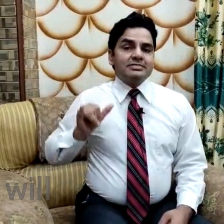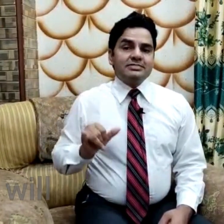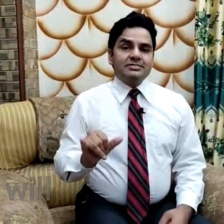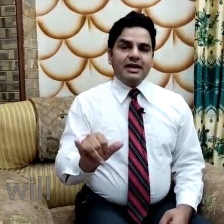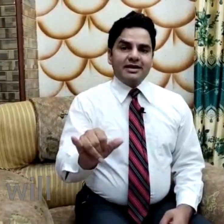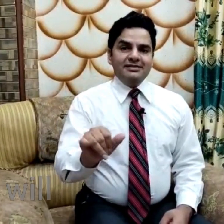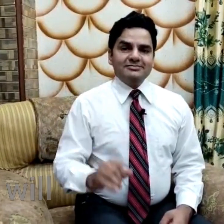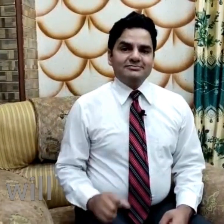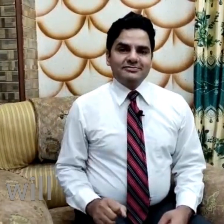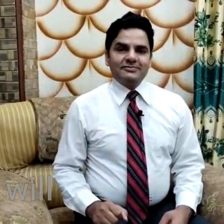they